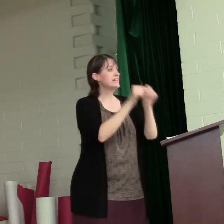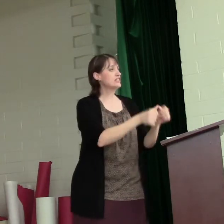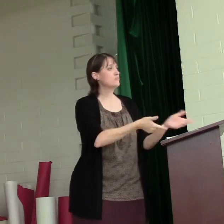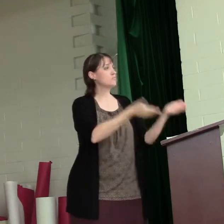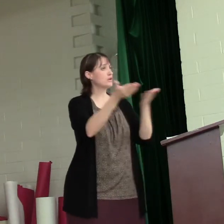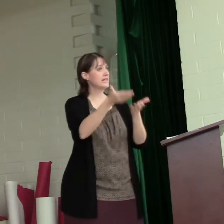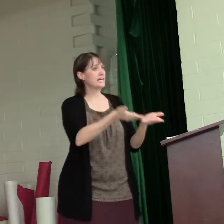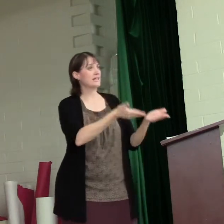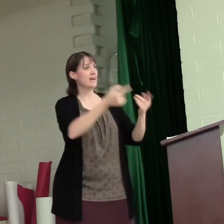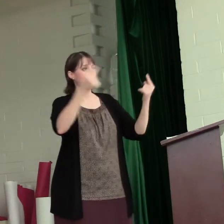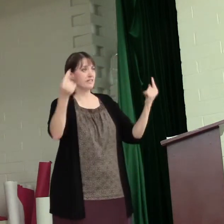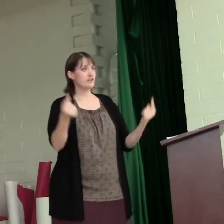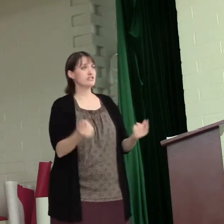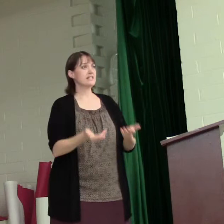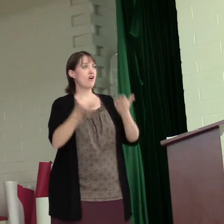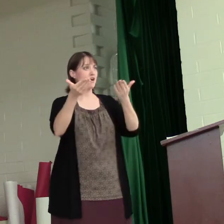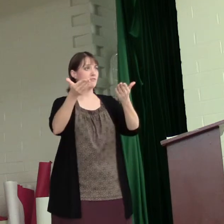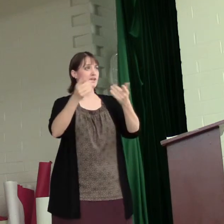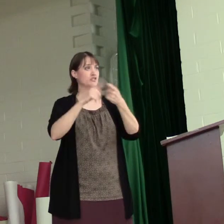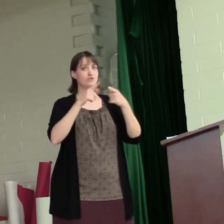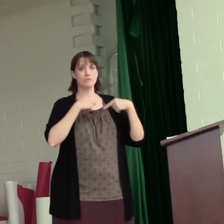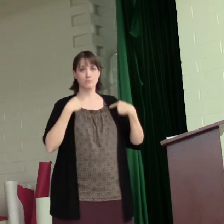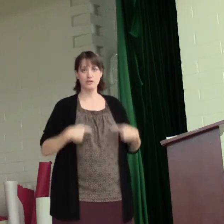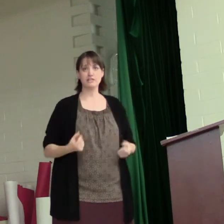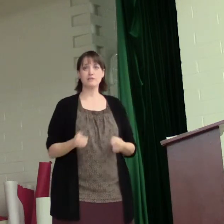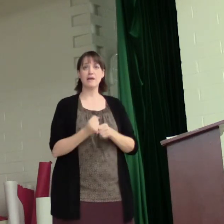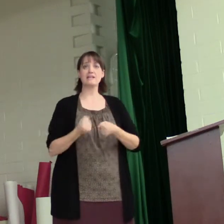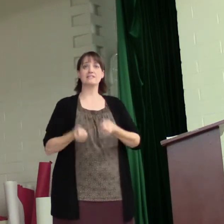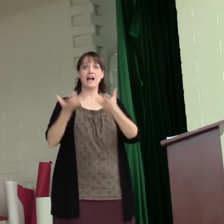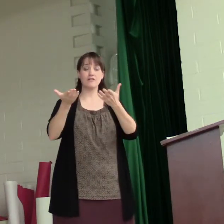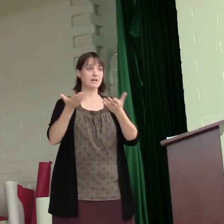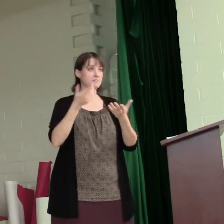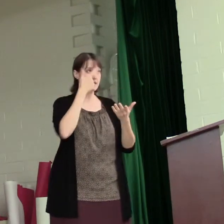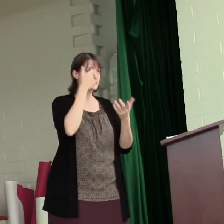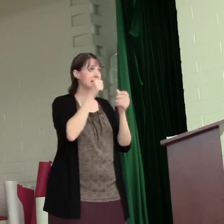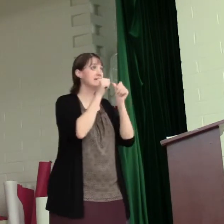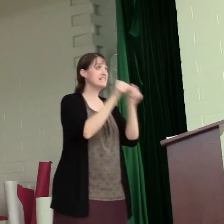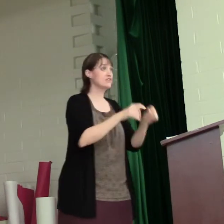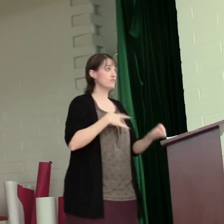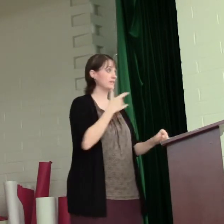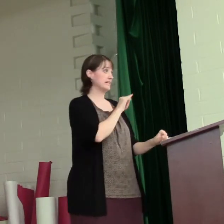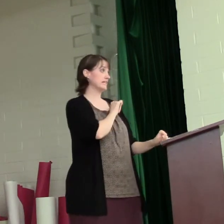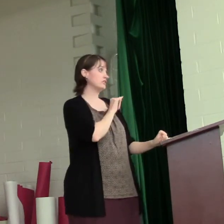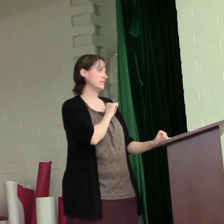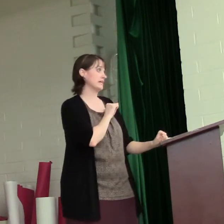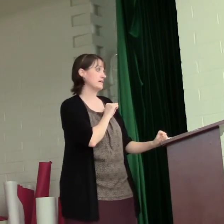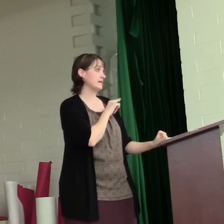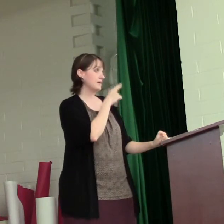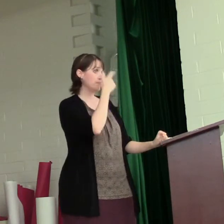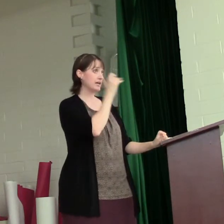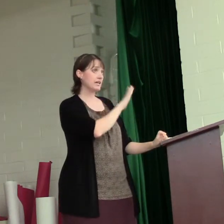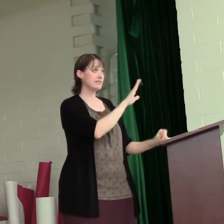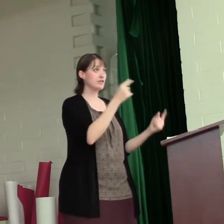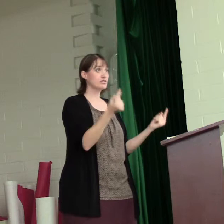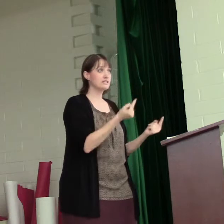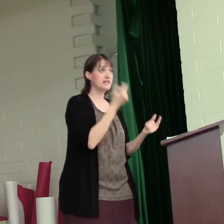continue bringing their sin offerings to the priest to make a sacrifice because they continued feeling guilty because of their sin and